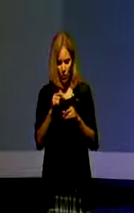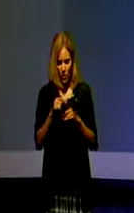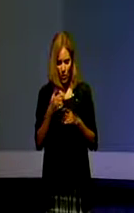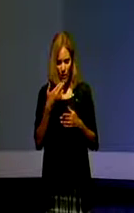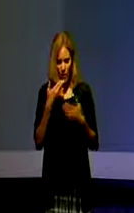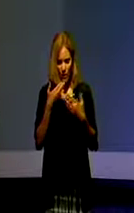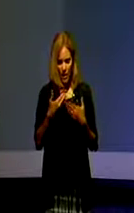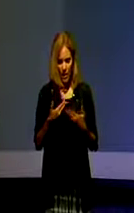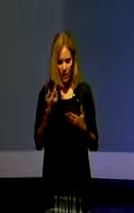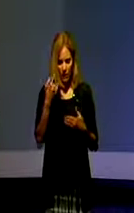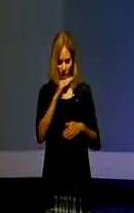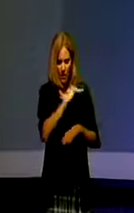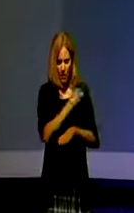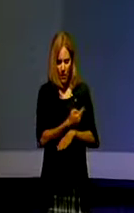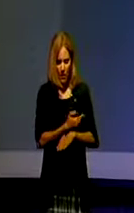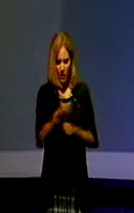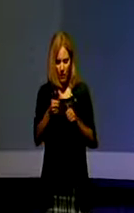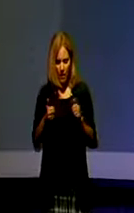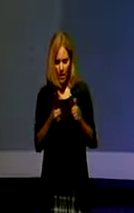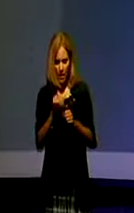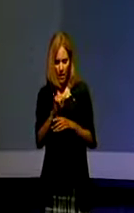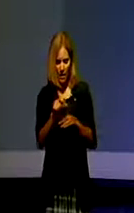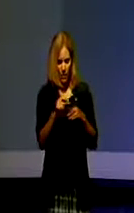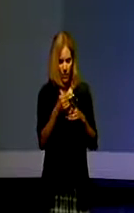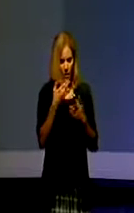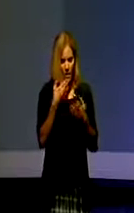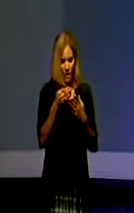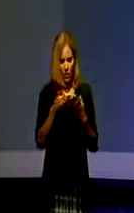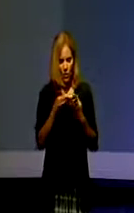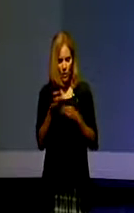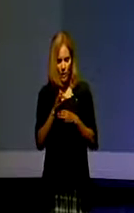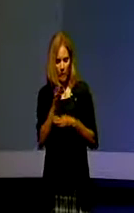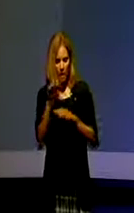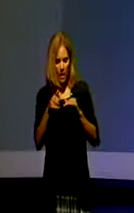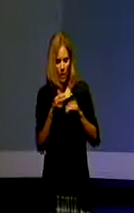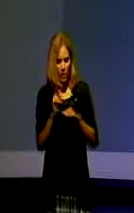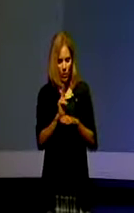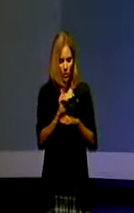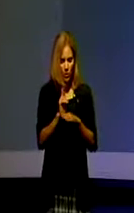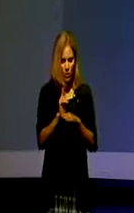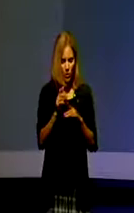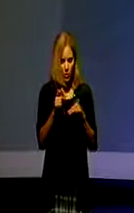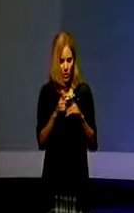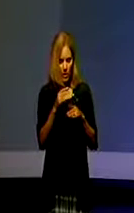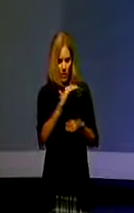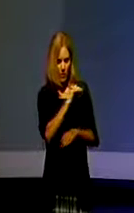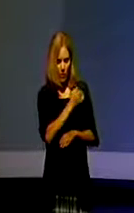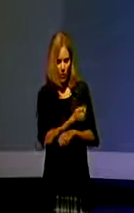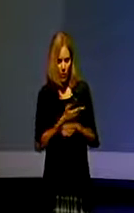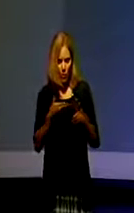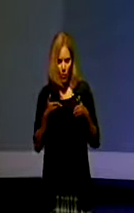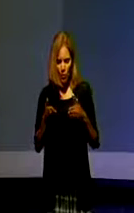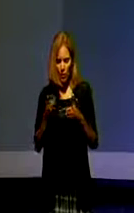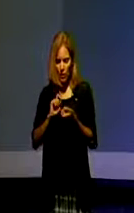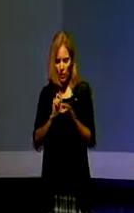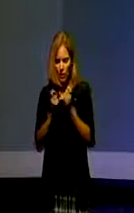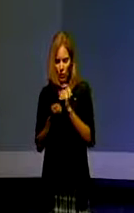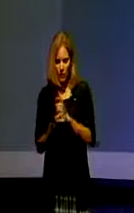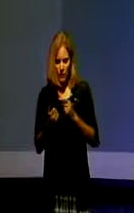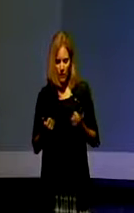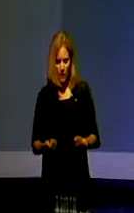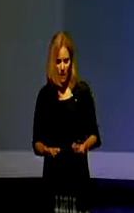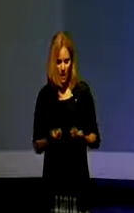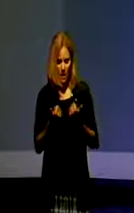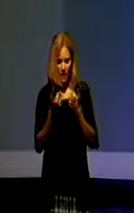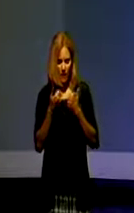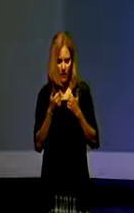Lord, we thank you for the power behind it. We thank you, Holy Spirit, for how you use it in powerful ways to transform people's